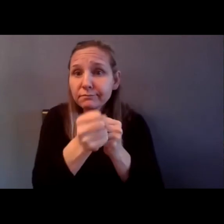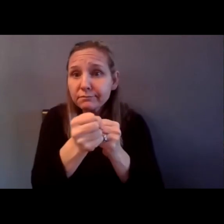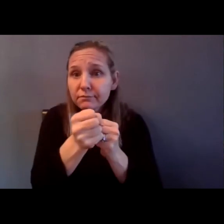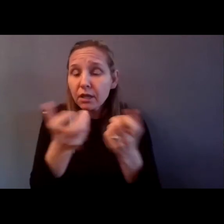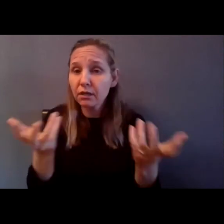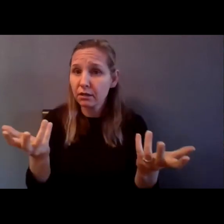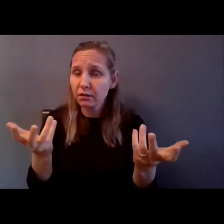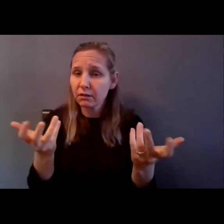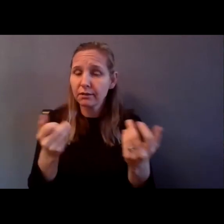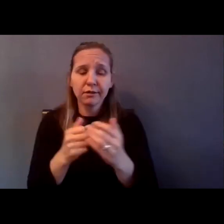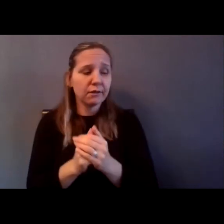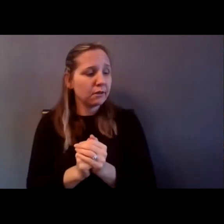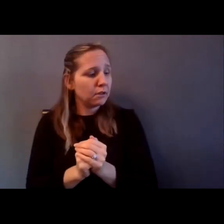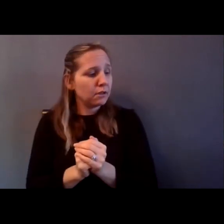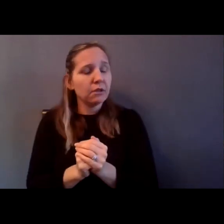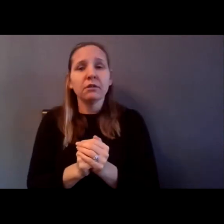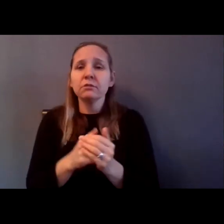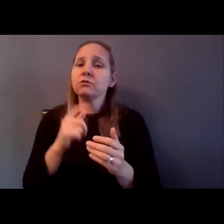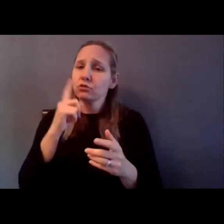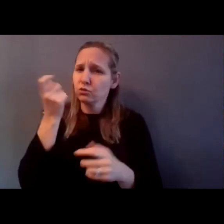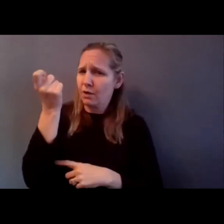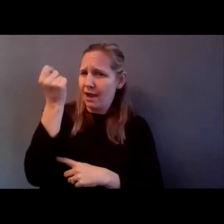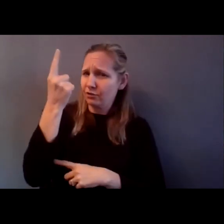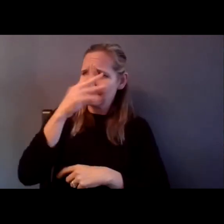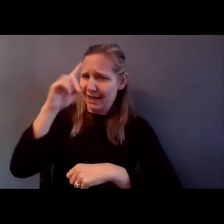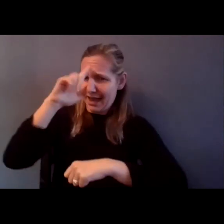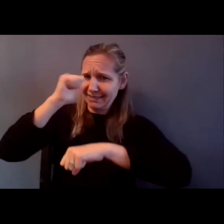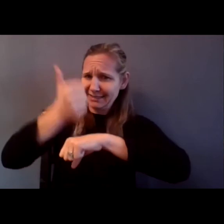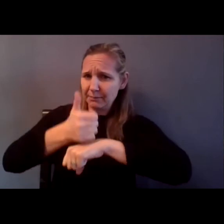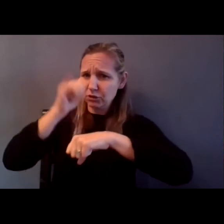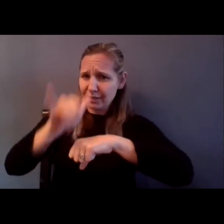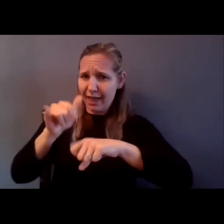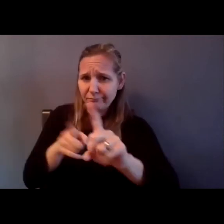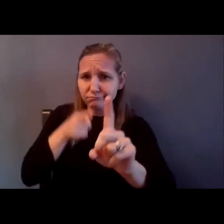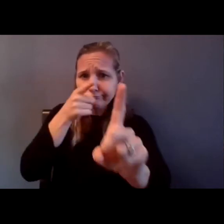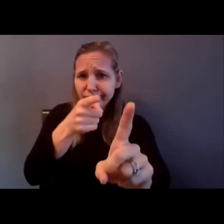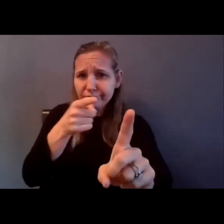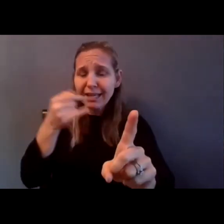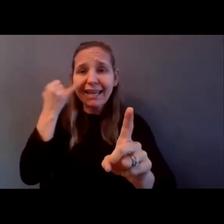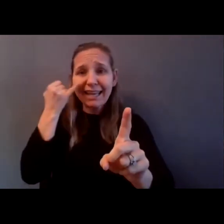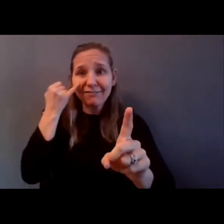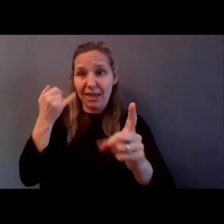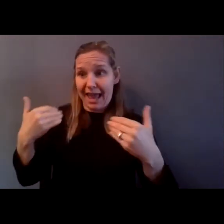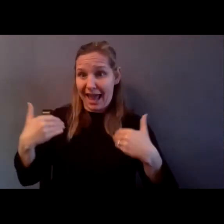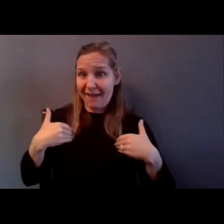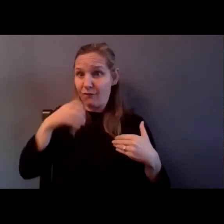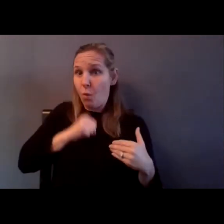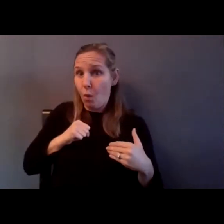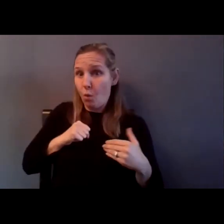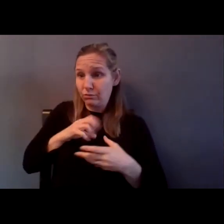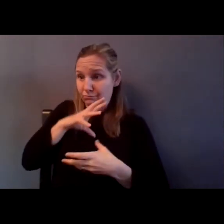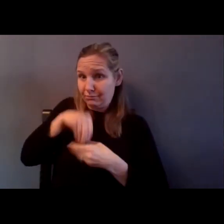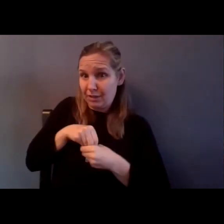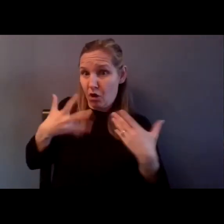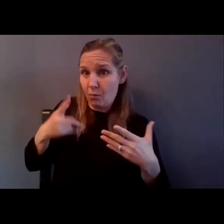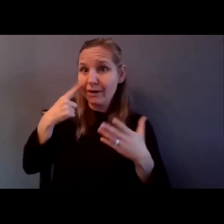and to be able to establish clear pathways of whether that's existing structures, such as within the Chamber